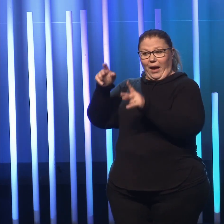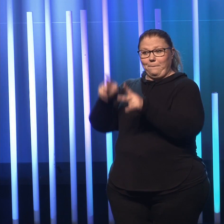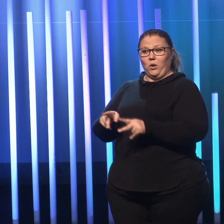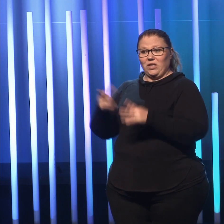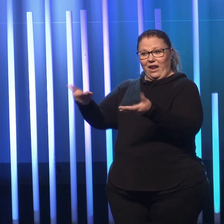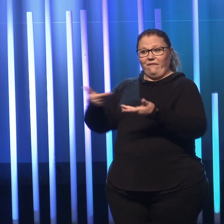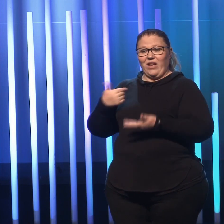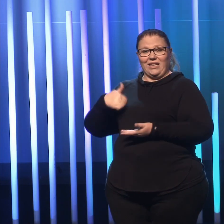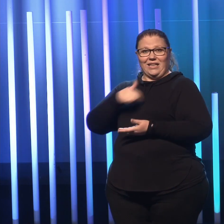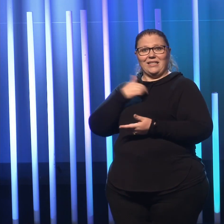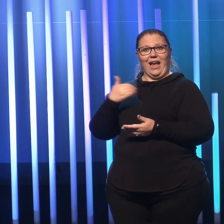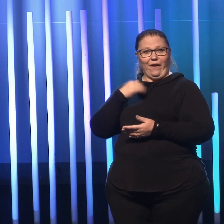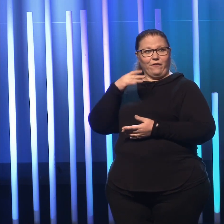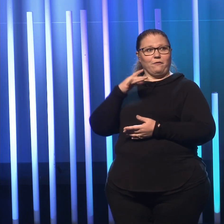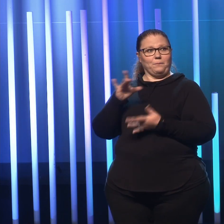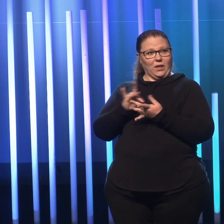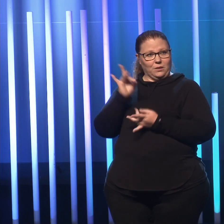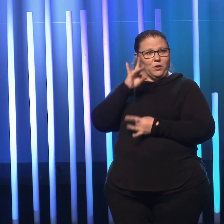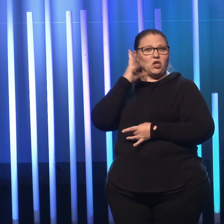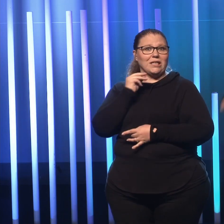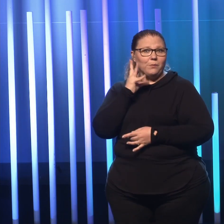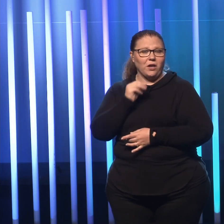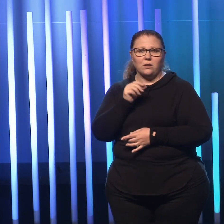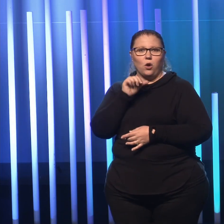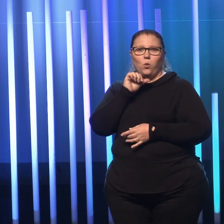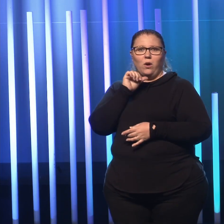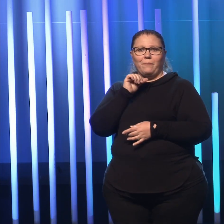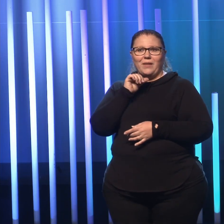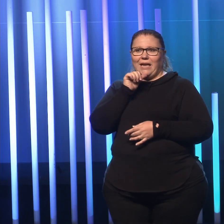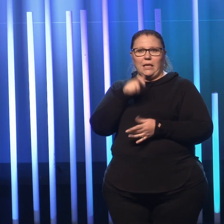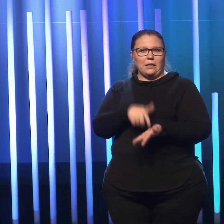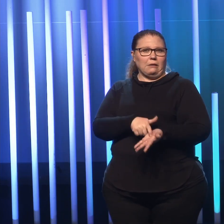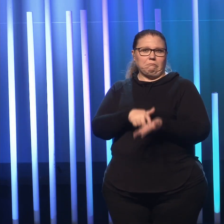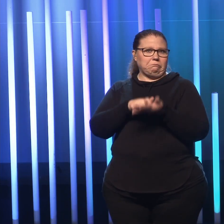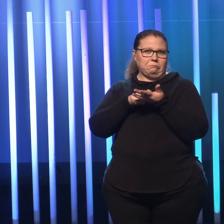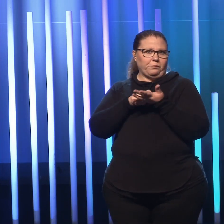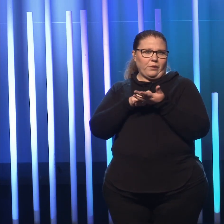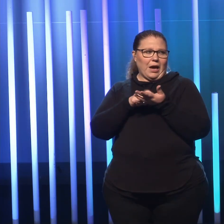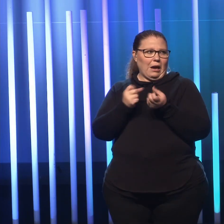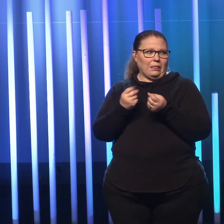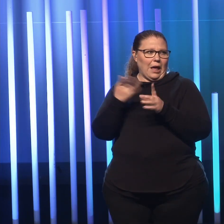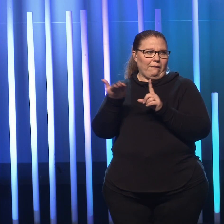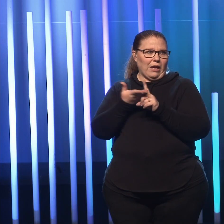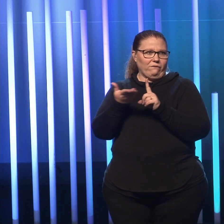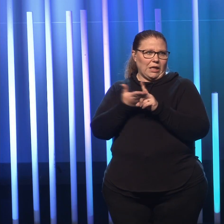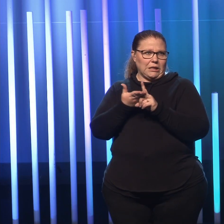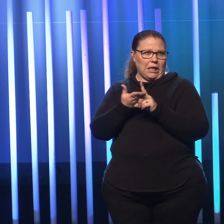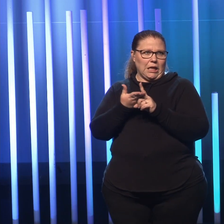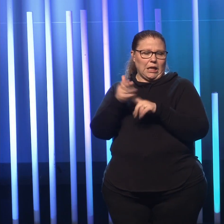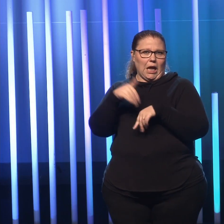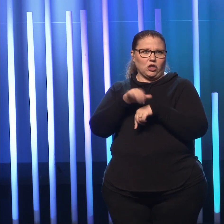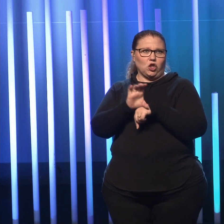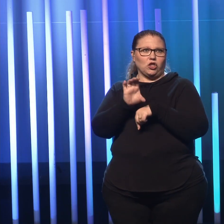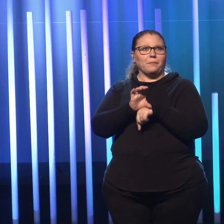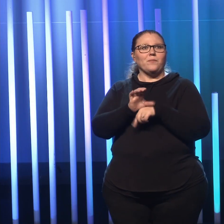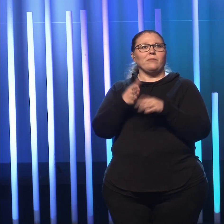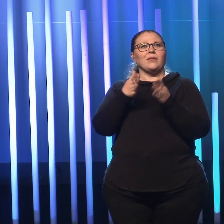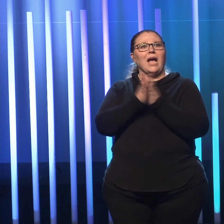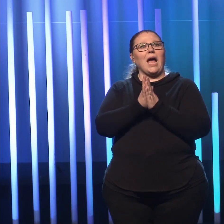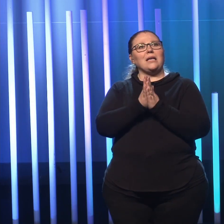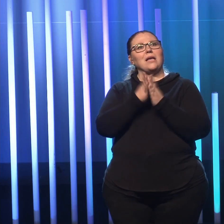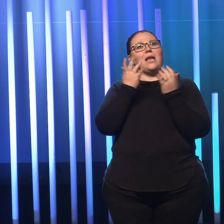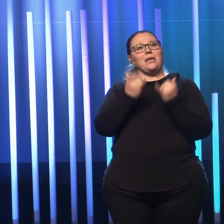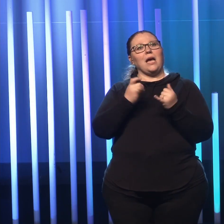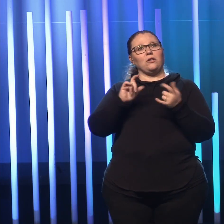have a spiritual experience, right? And that we don't take too much convincing if you're here at church, right? So I'm going to ask those of you that are up in the booth to switch over